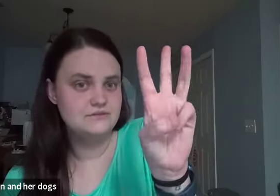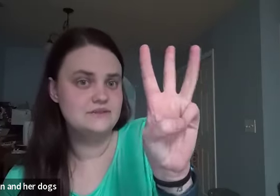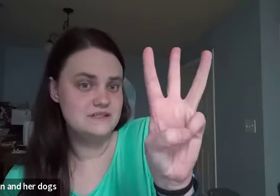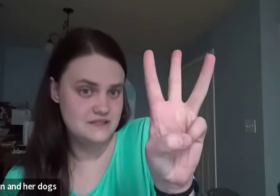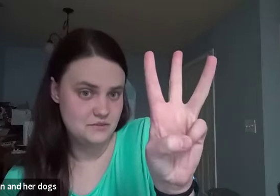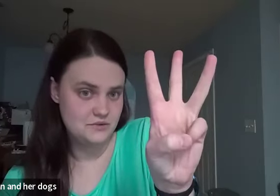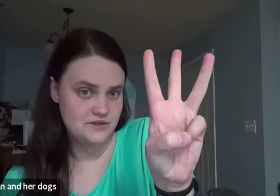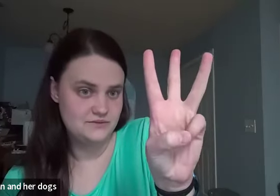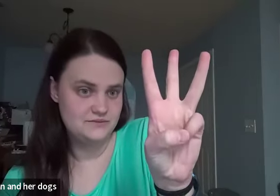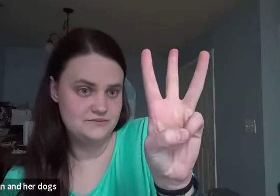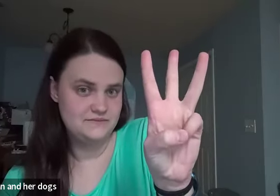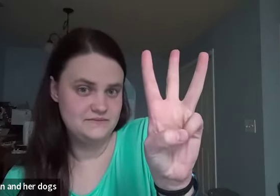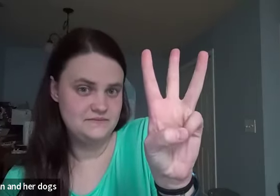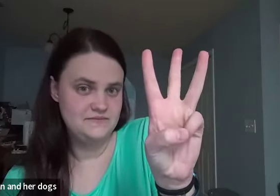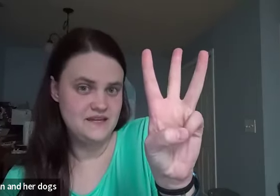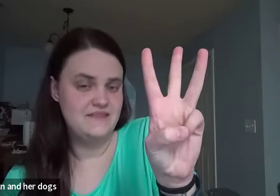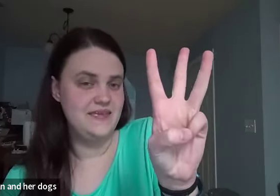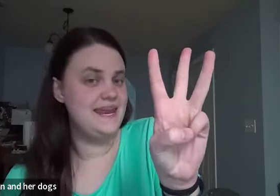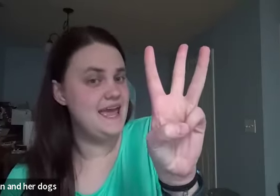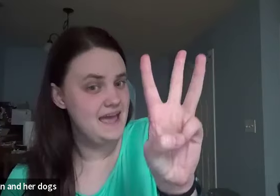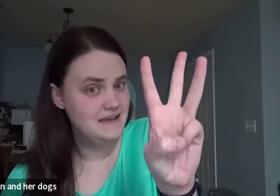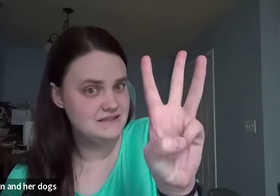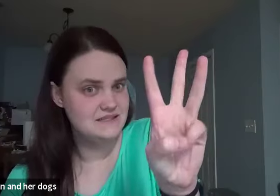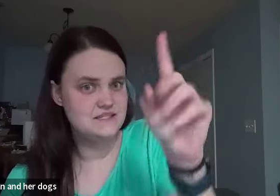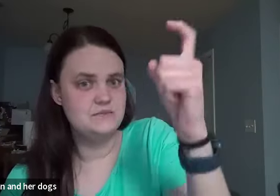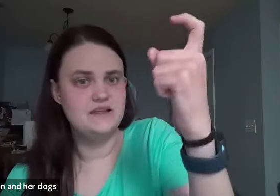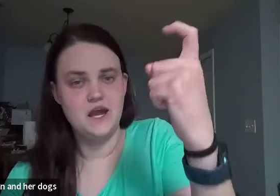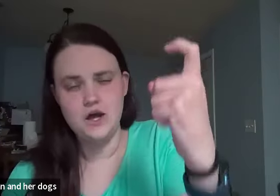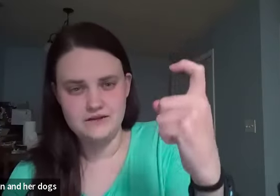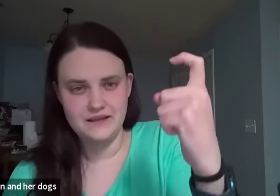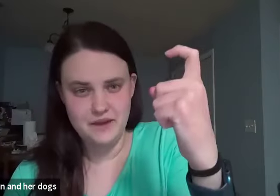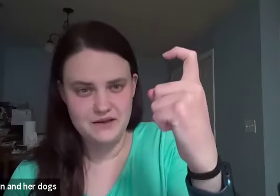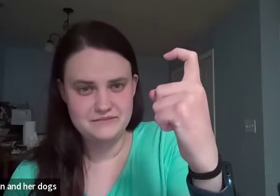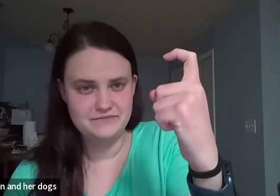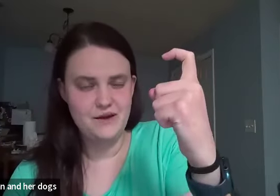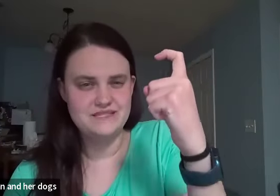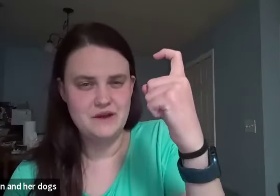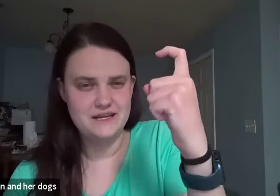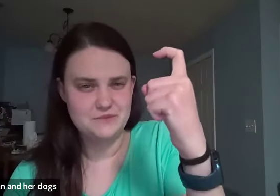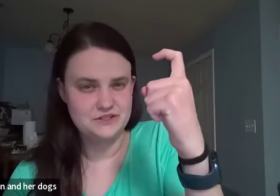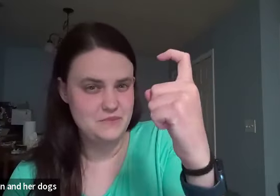W, W. And then X is going to be like a hook, like a pirate. Always think about X marks the